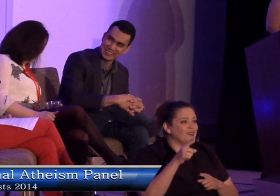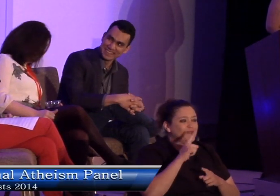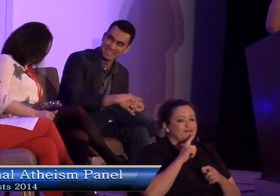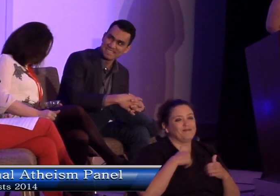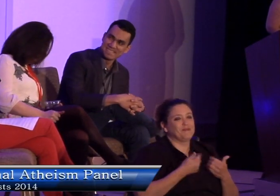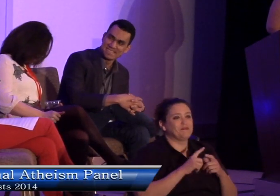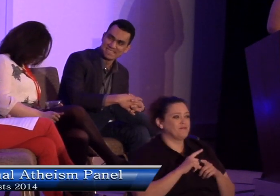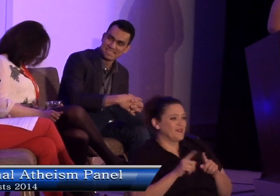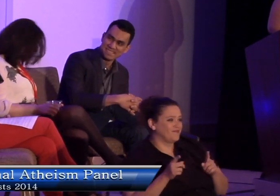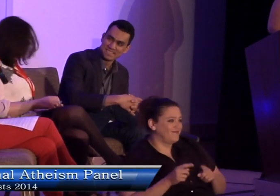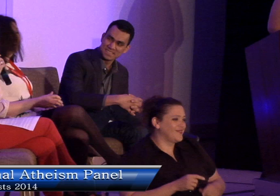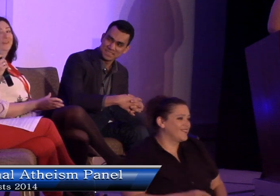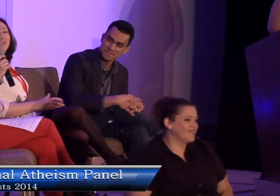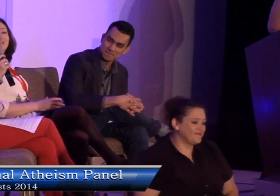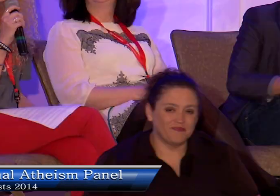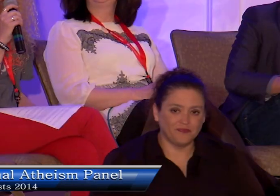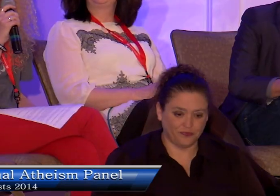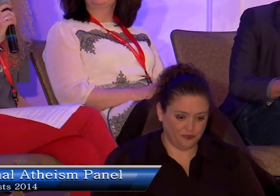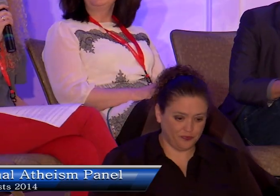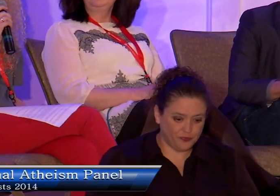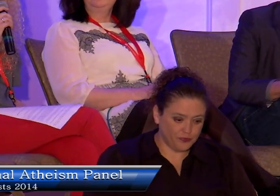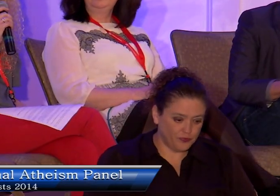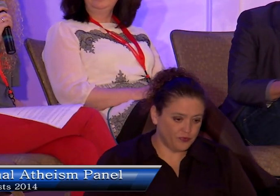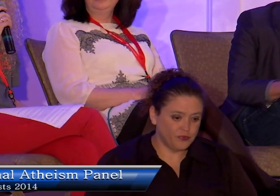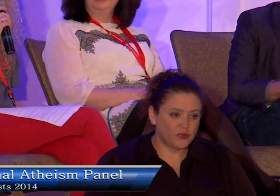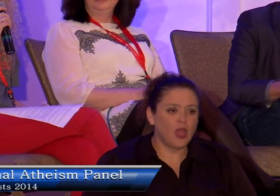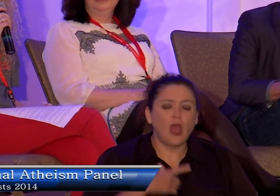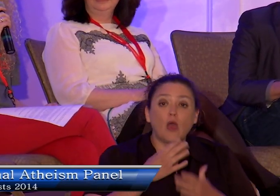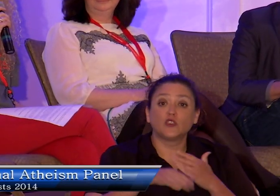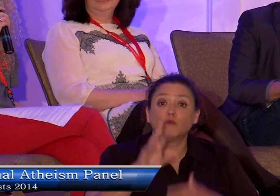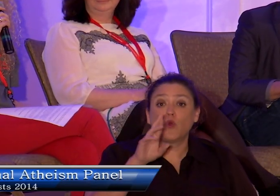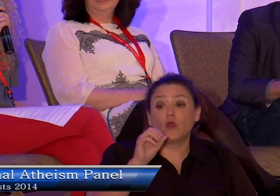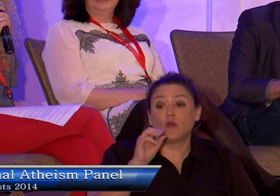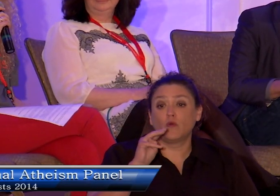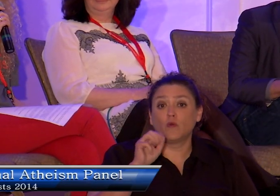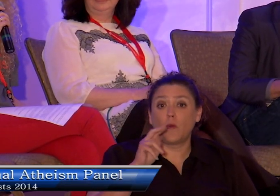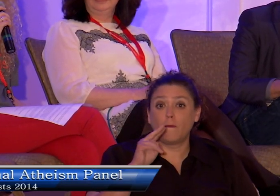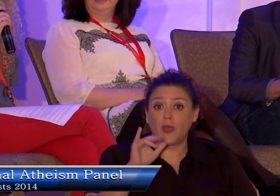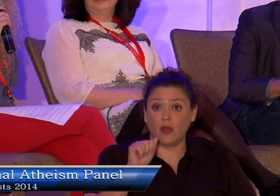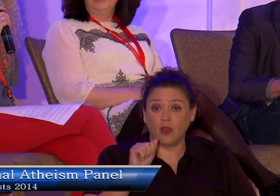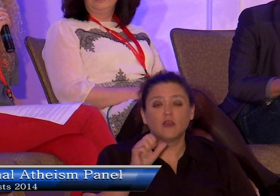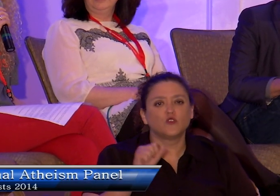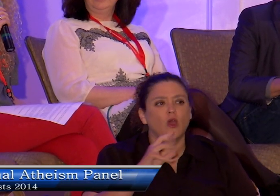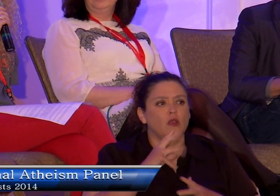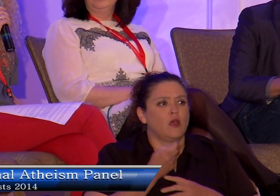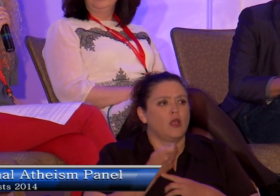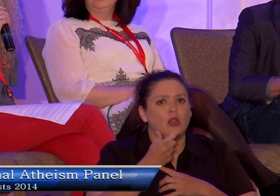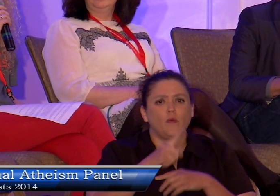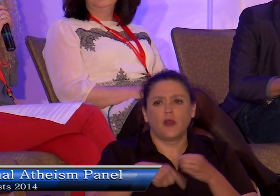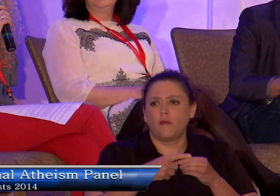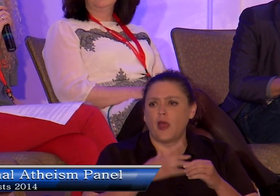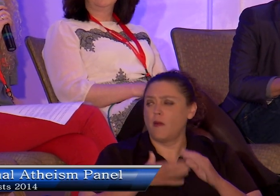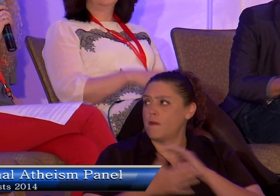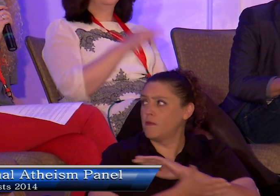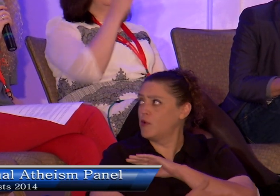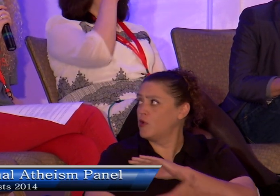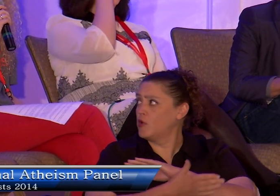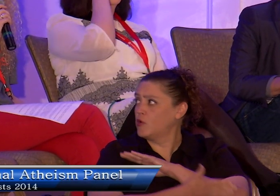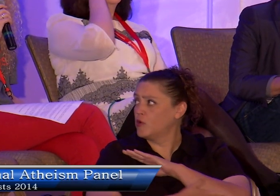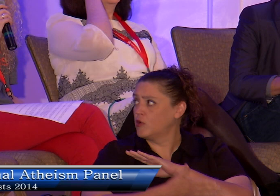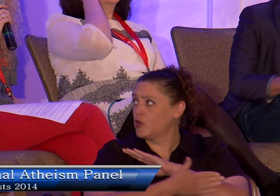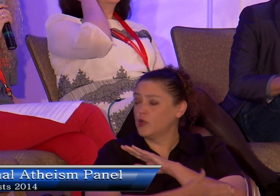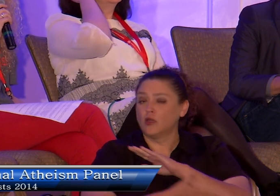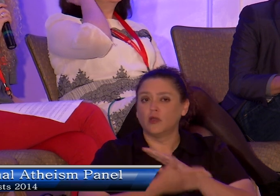was born and raised in Romania. I still live in Romania, so I guess I can talk a little bit about my country. It is a deeply